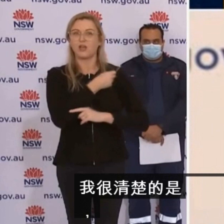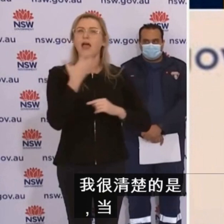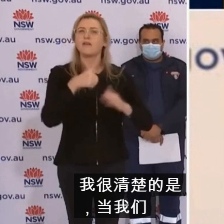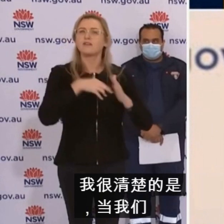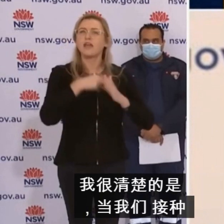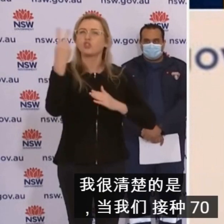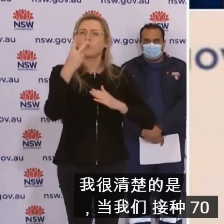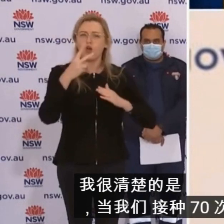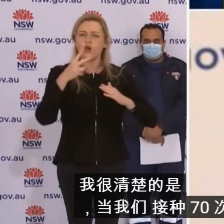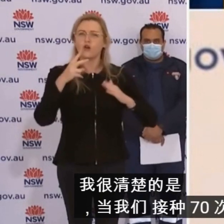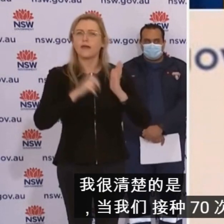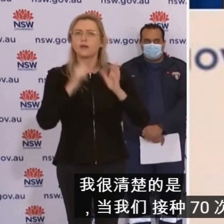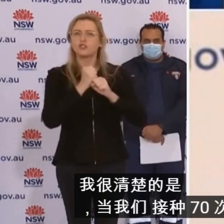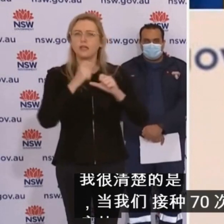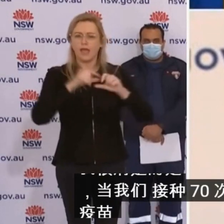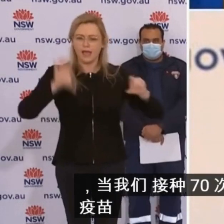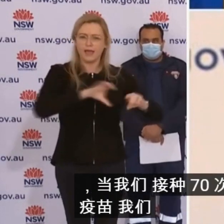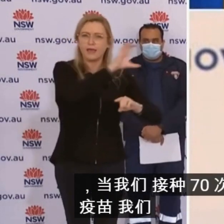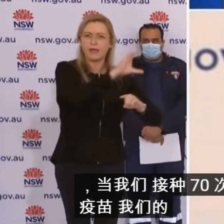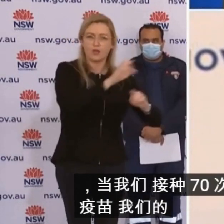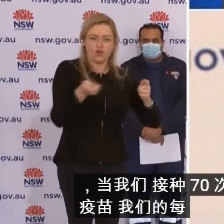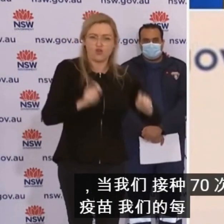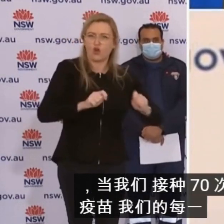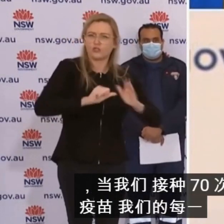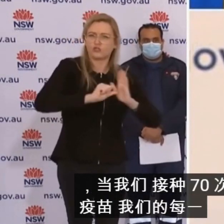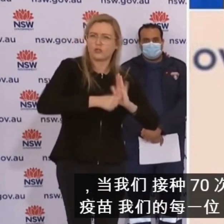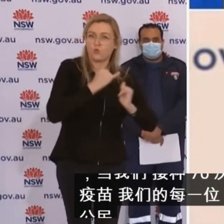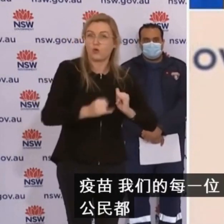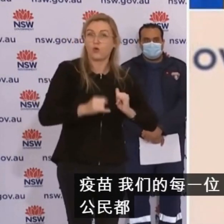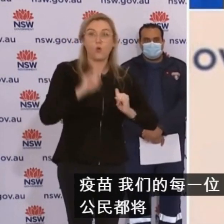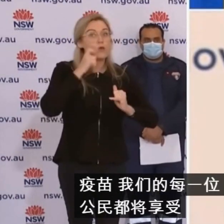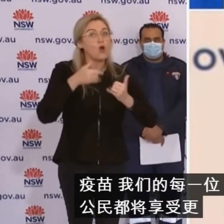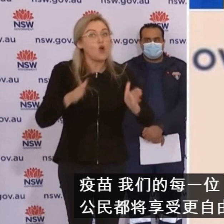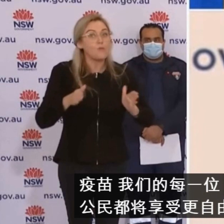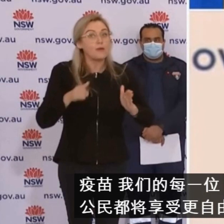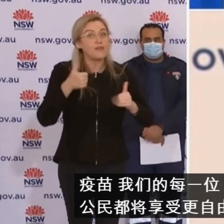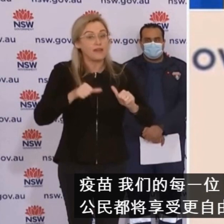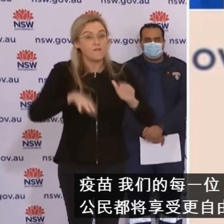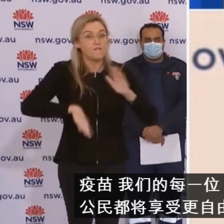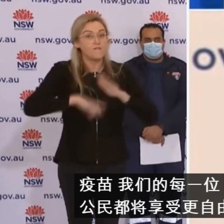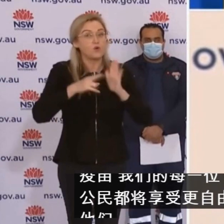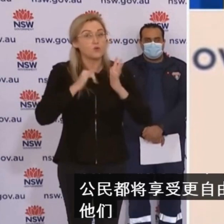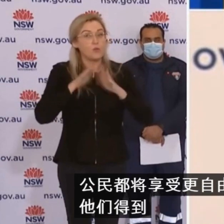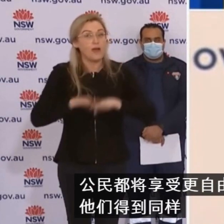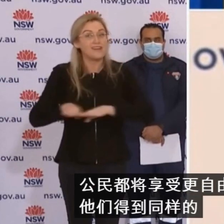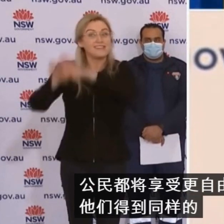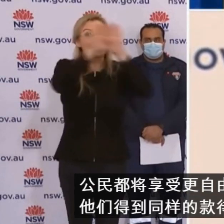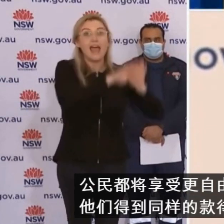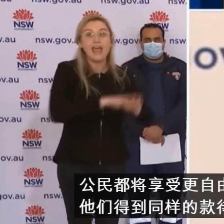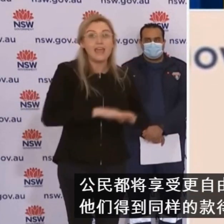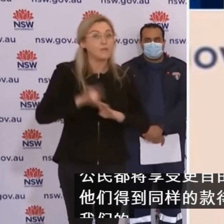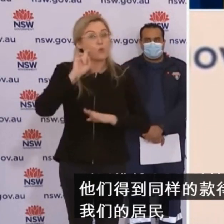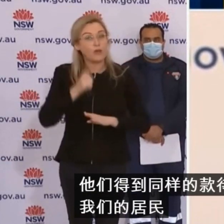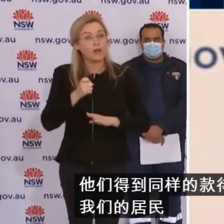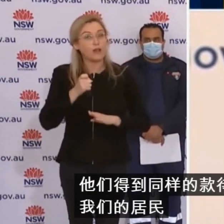to say that when we get 70% double-dose vaccinations, each and every one of our citizens will enjoy a freer existence. Will they get the same, the